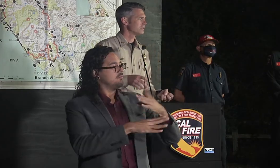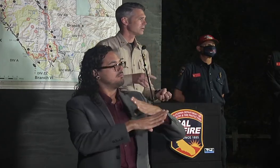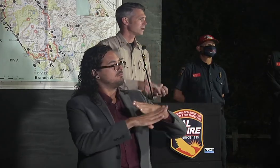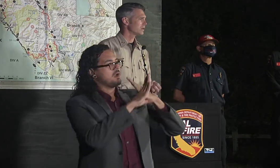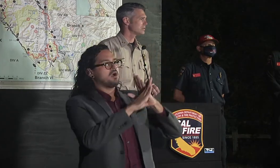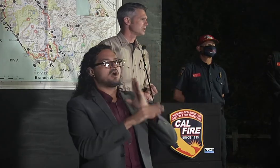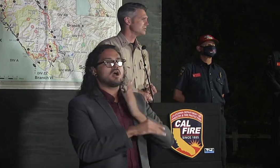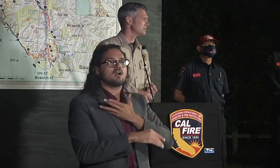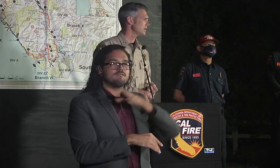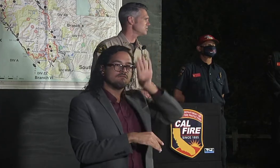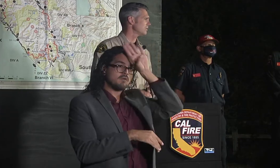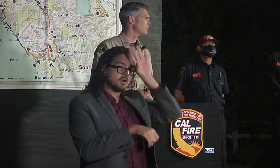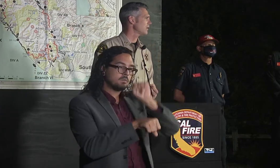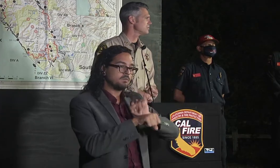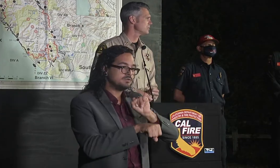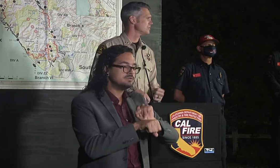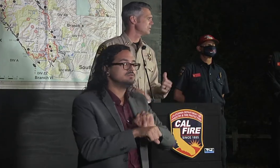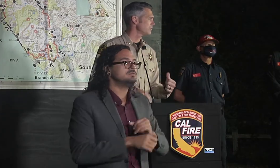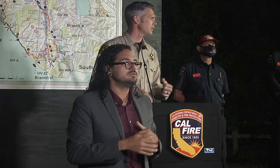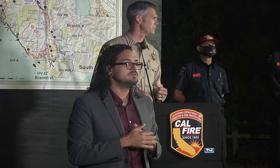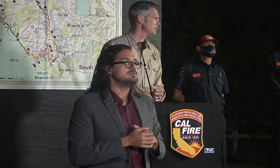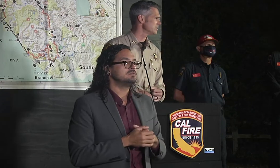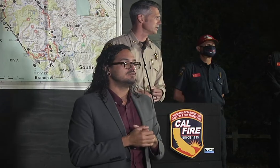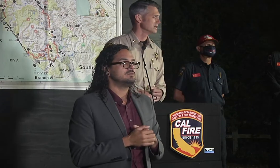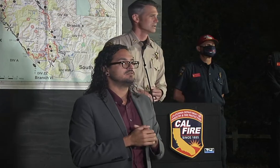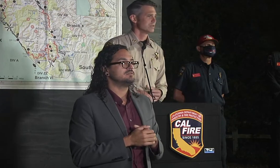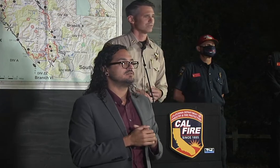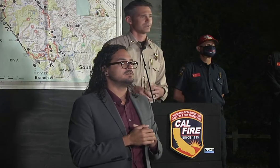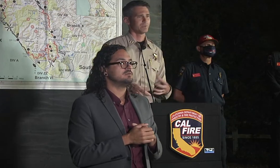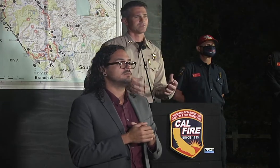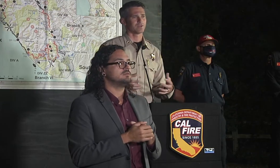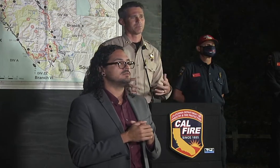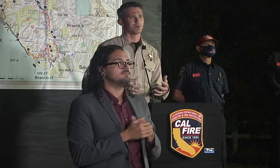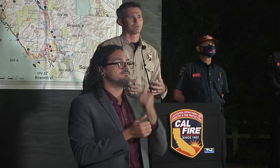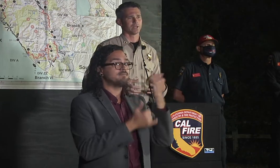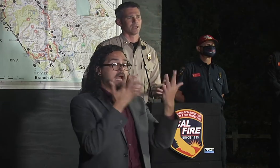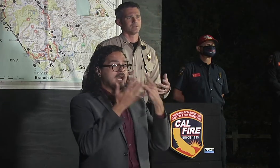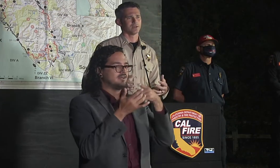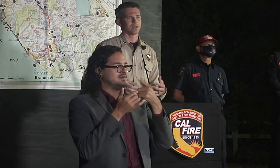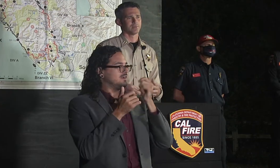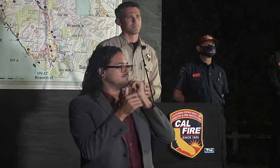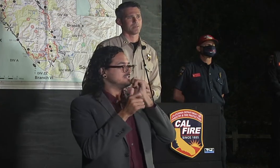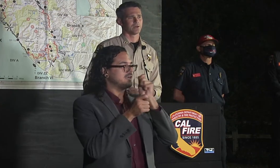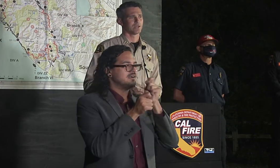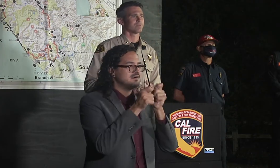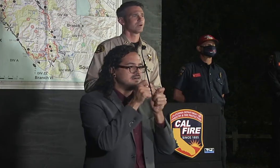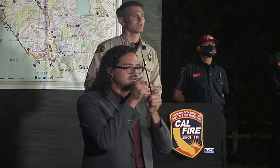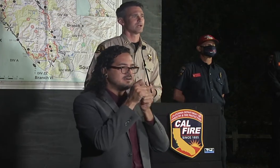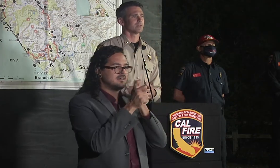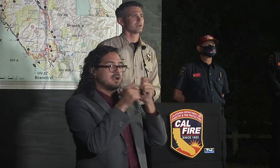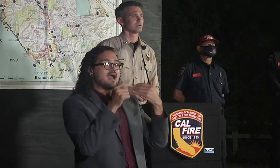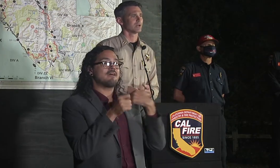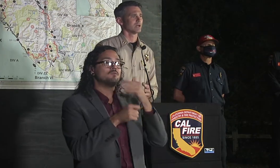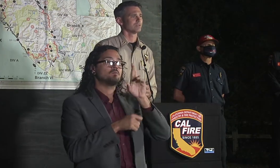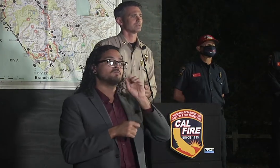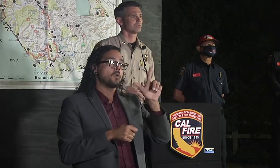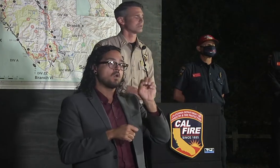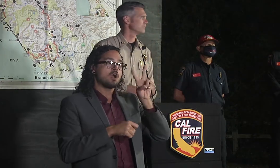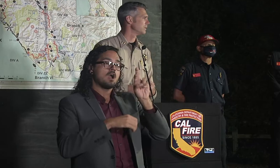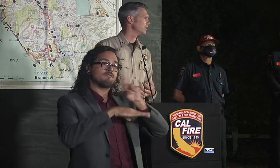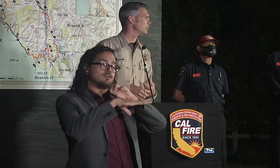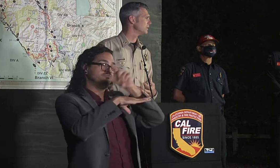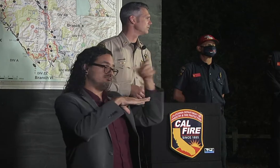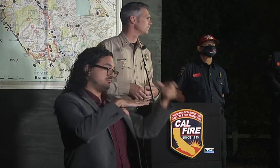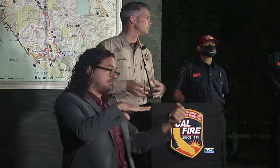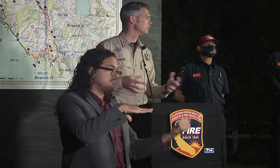got, you know, kind of the changing nature of the fires. You heard Chief Brunton mention there's a little bit of slop over in that on that fire line there, just